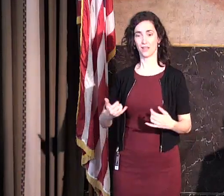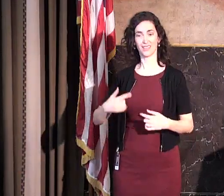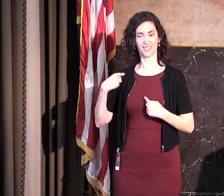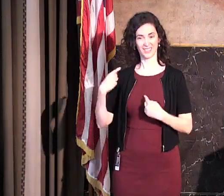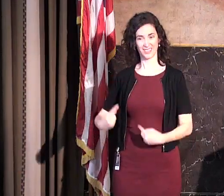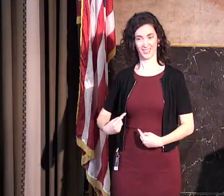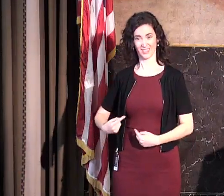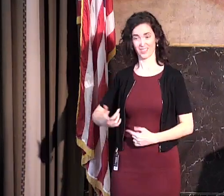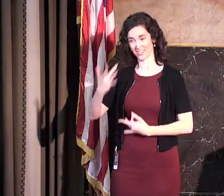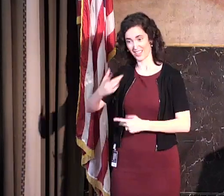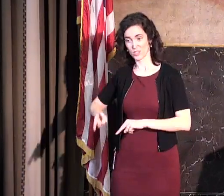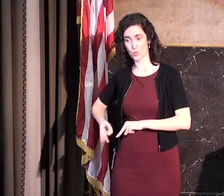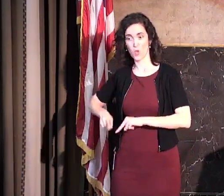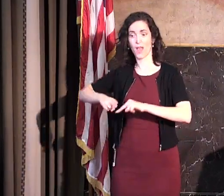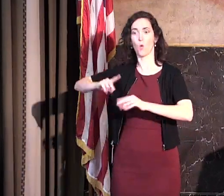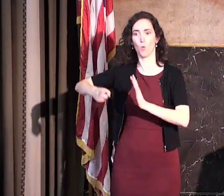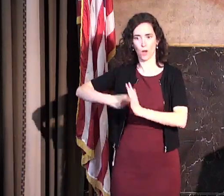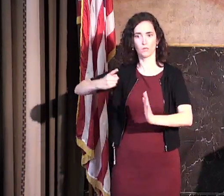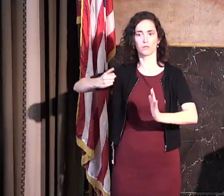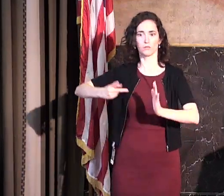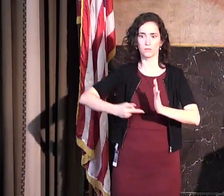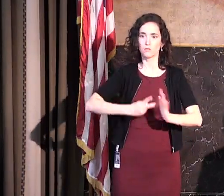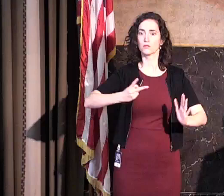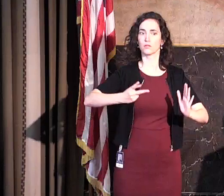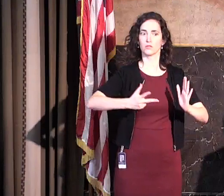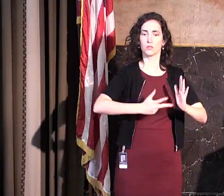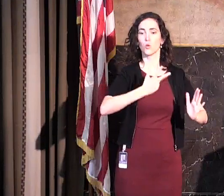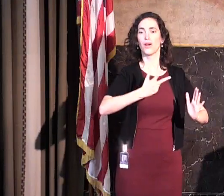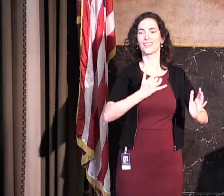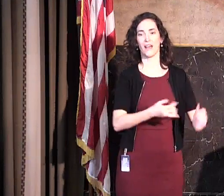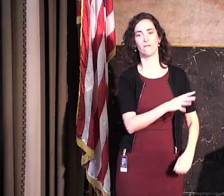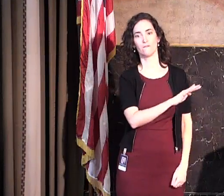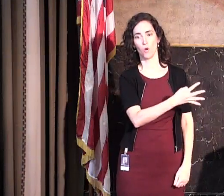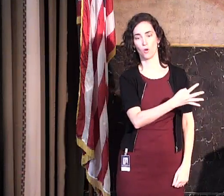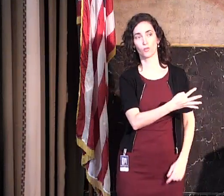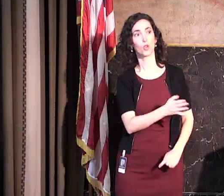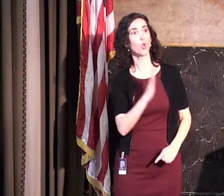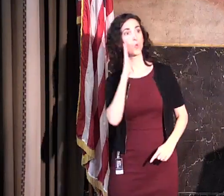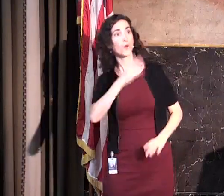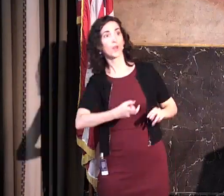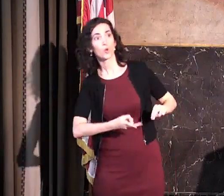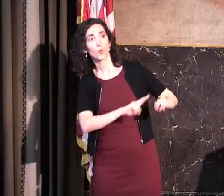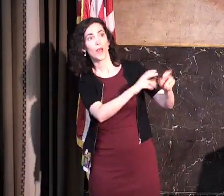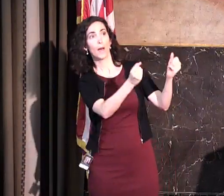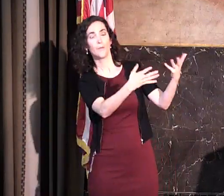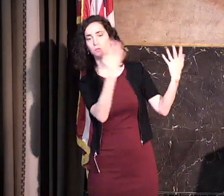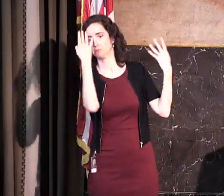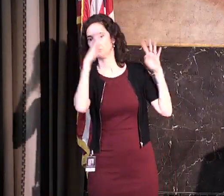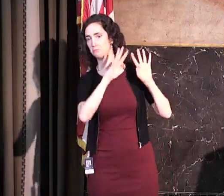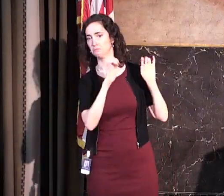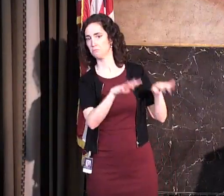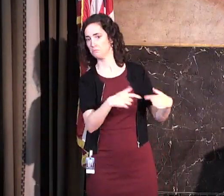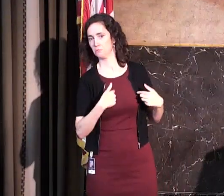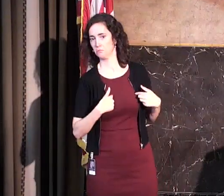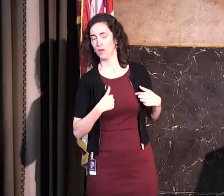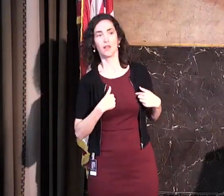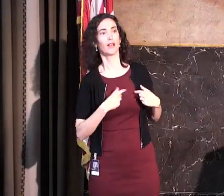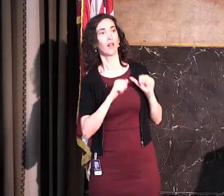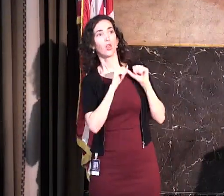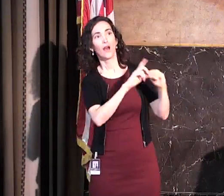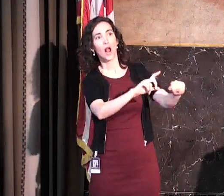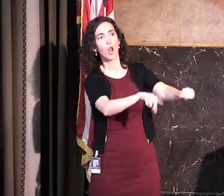surge. I cannot tell you how high or bad it's going to get. I cannot tell you how long it will last for, but